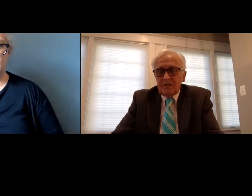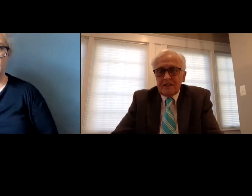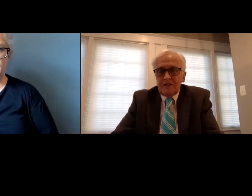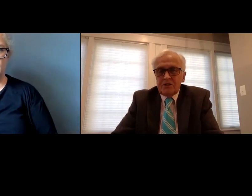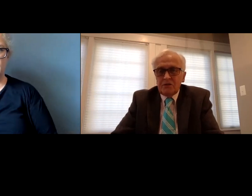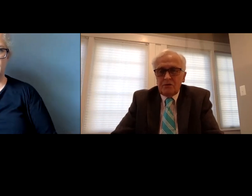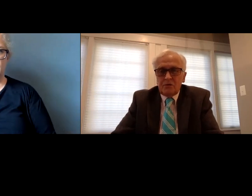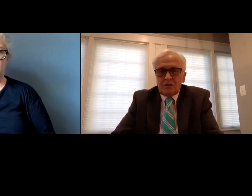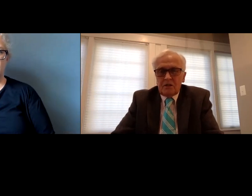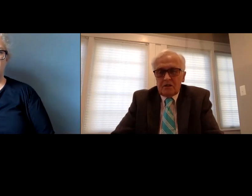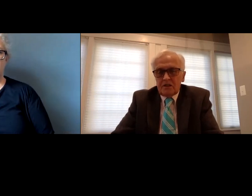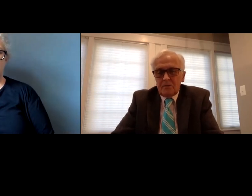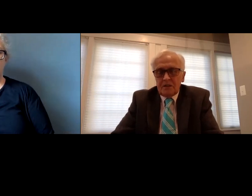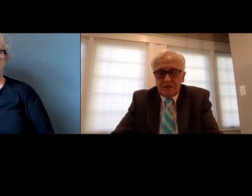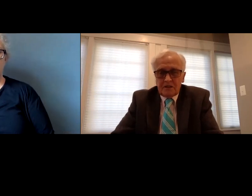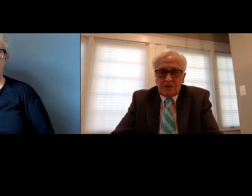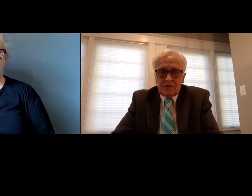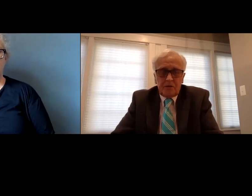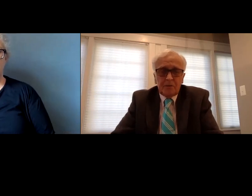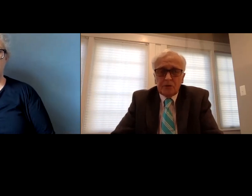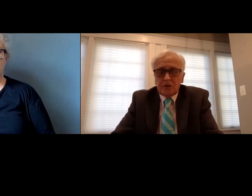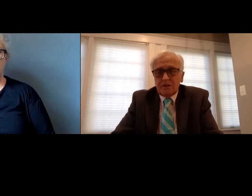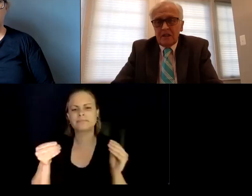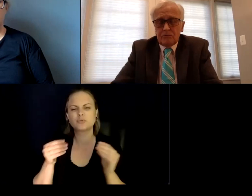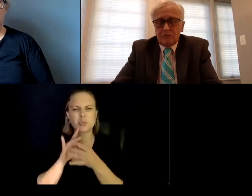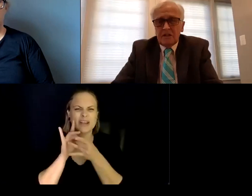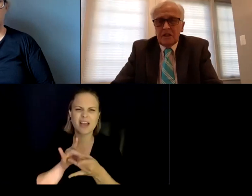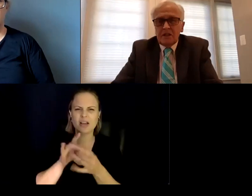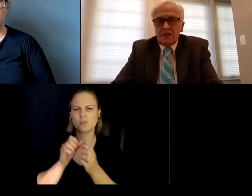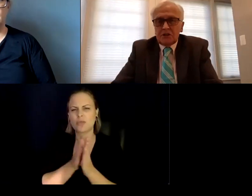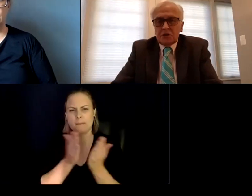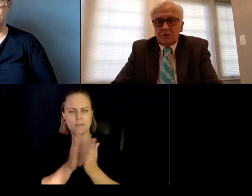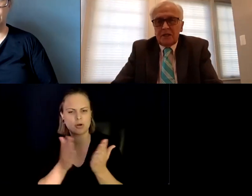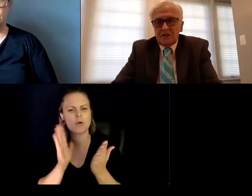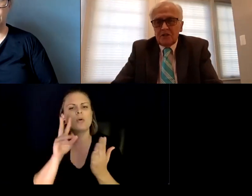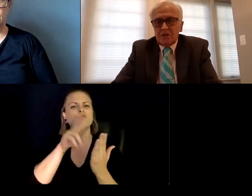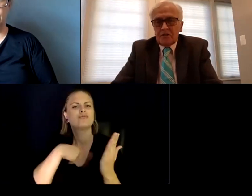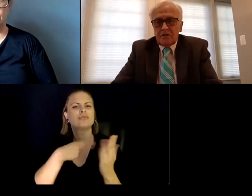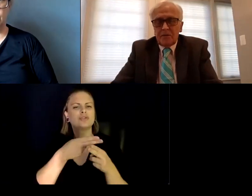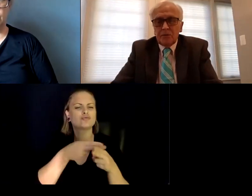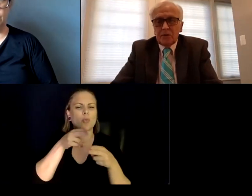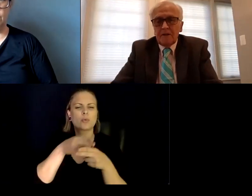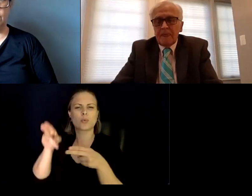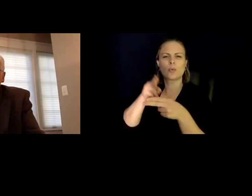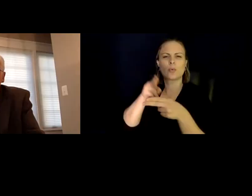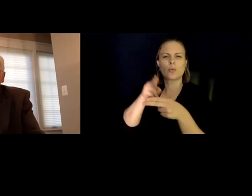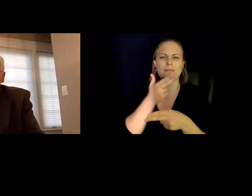are connected to some incidents from the book, and read short passages from the